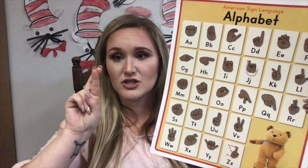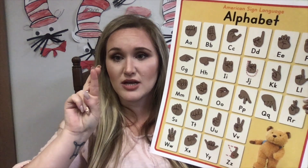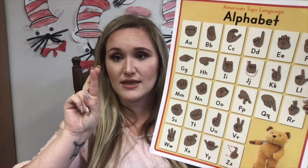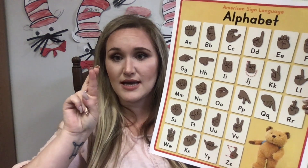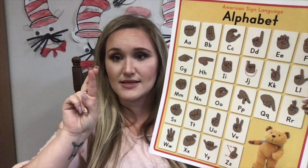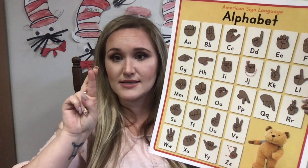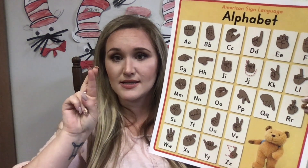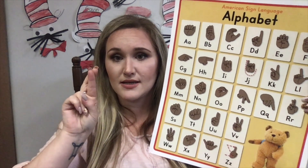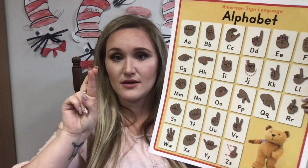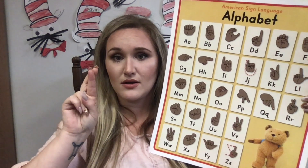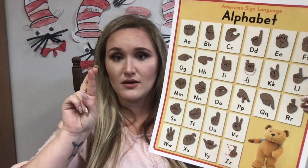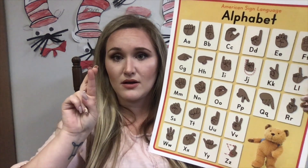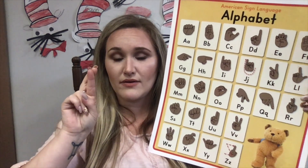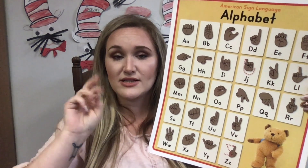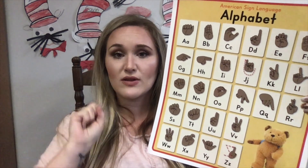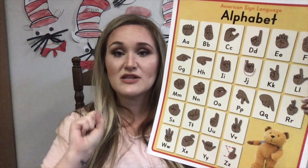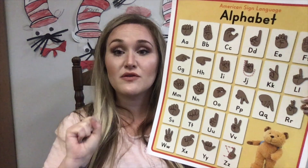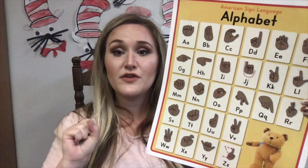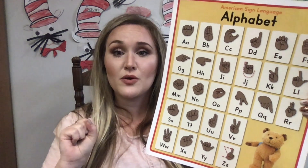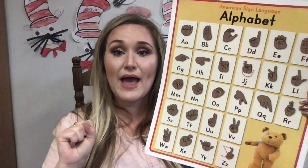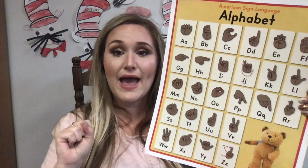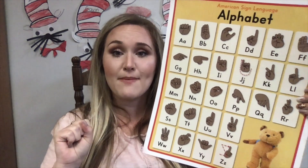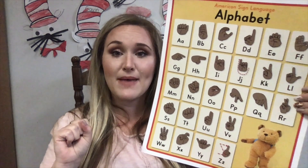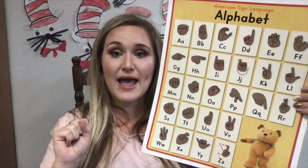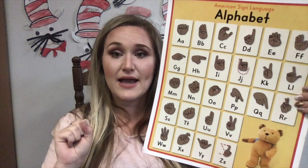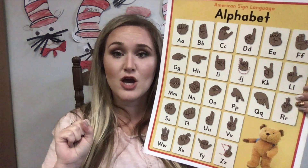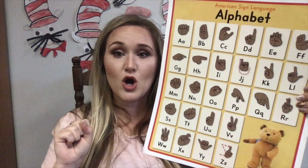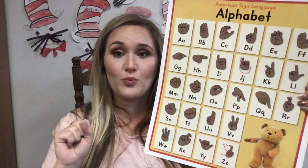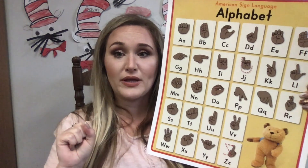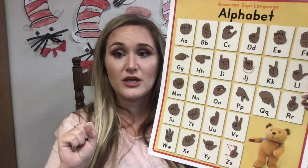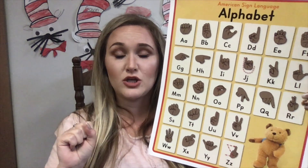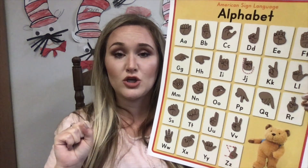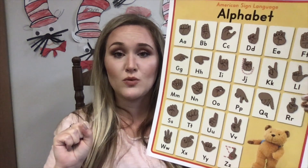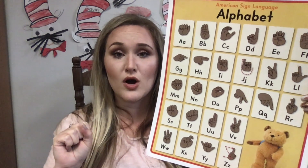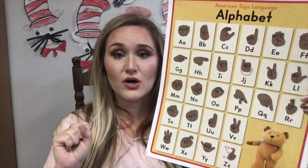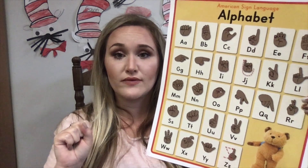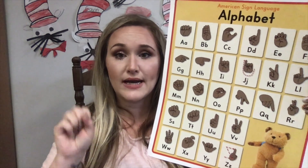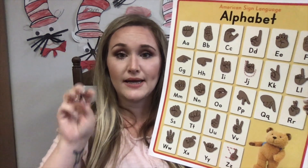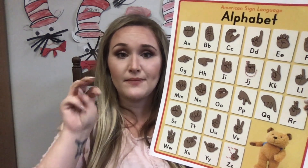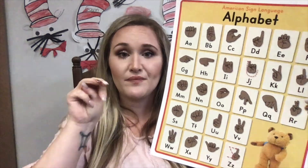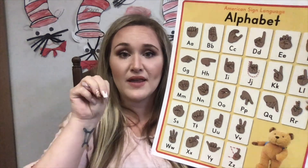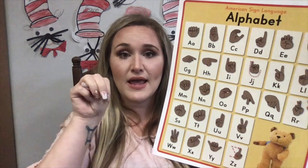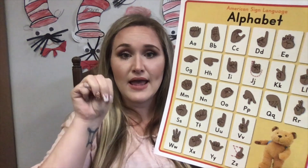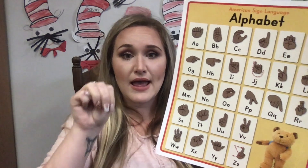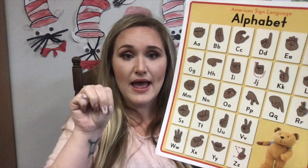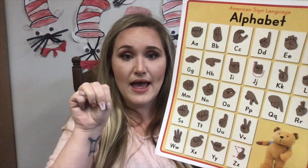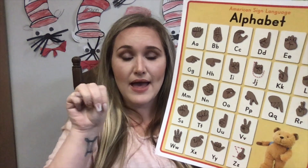like this. All right, so let's review. M, N, O, P, Q, R. Ready? M,